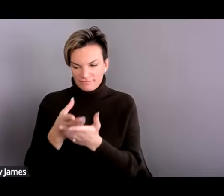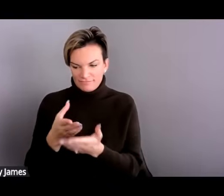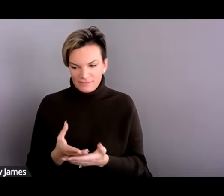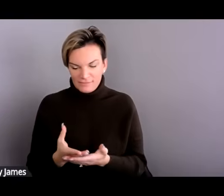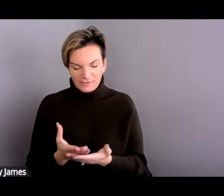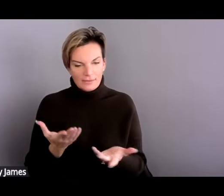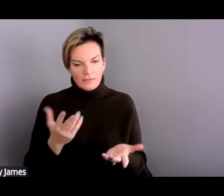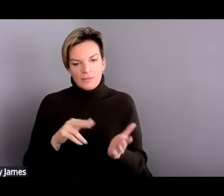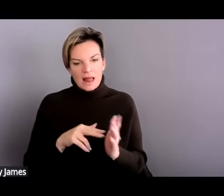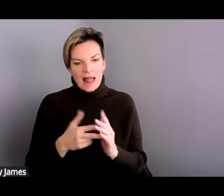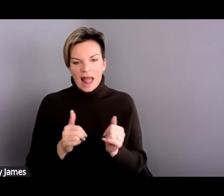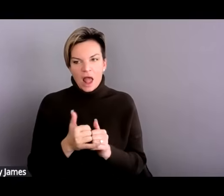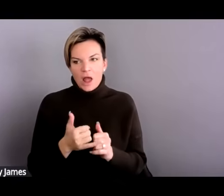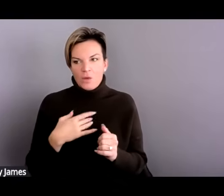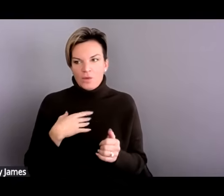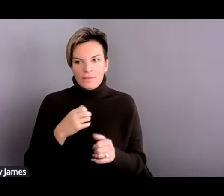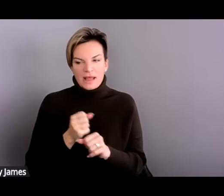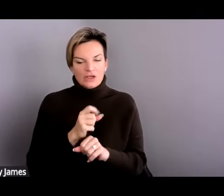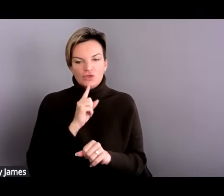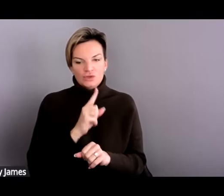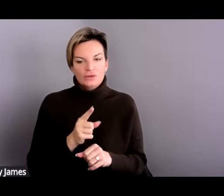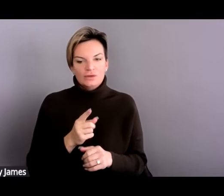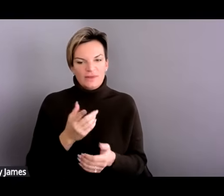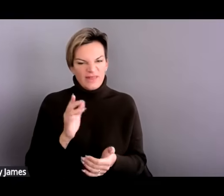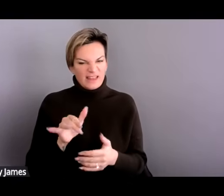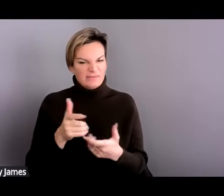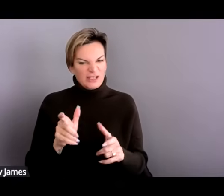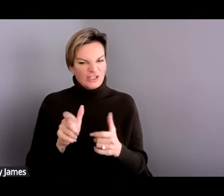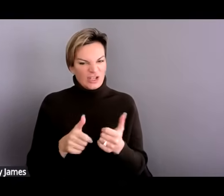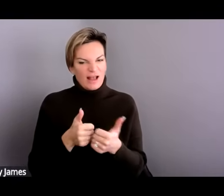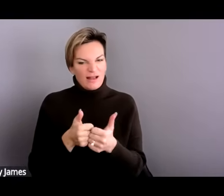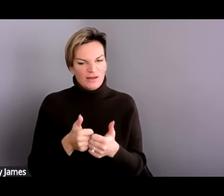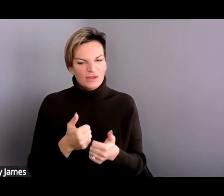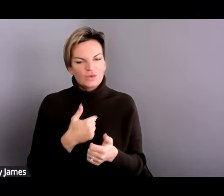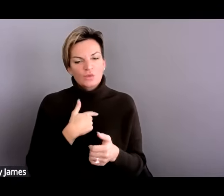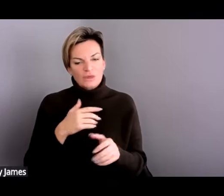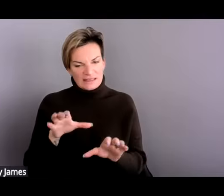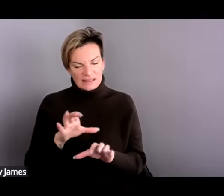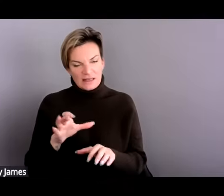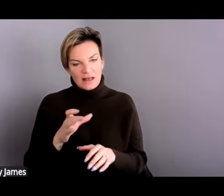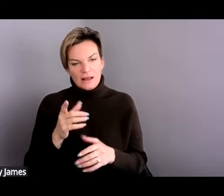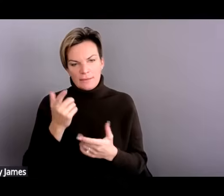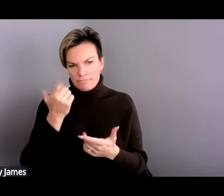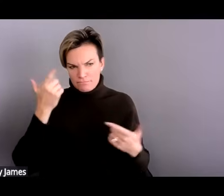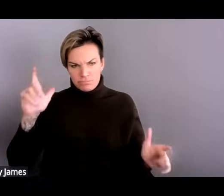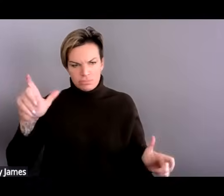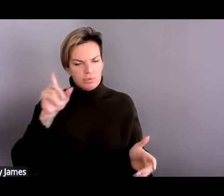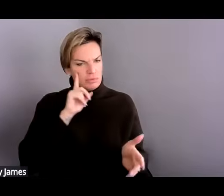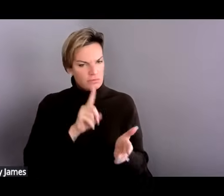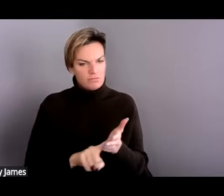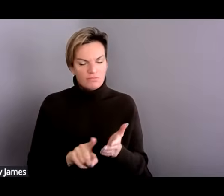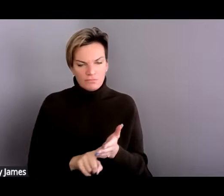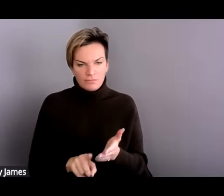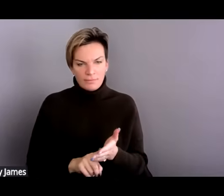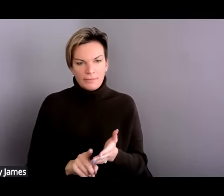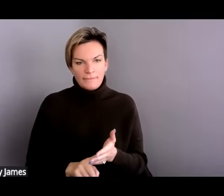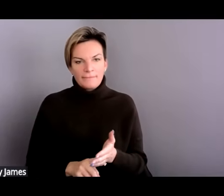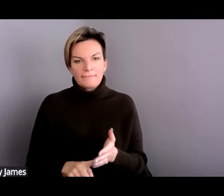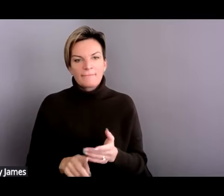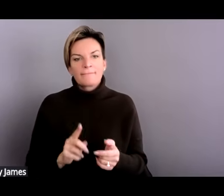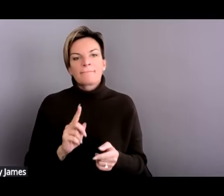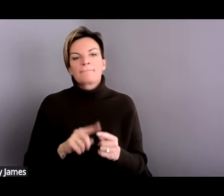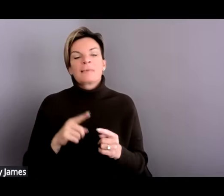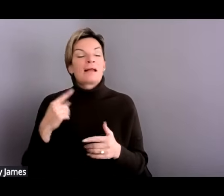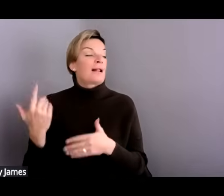challenge. I guess my big question is, we've done one investigation into this where basically we got to the end of it and